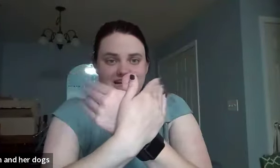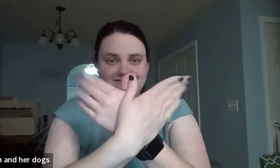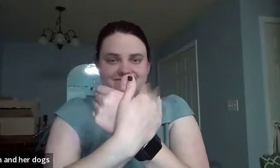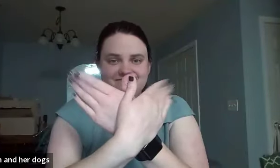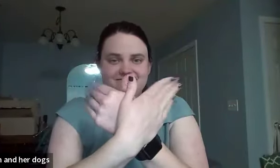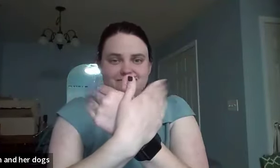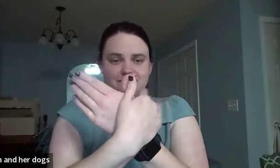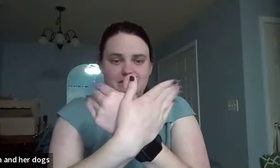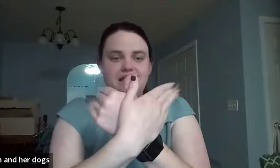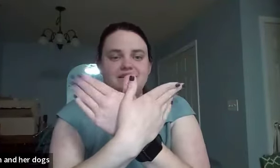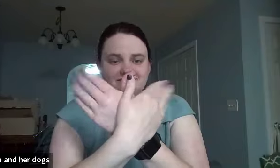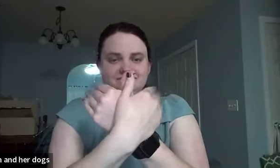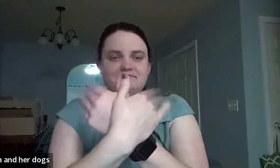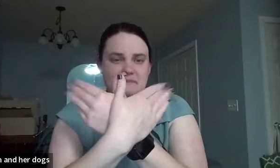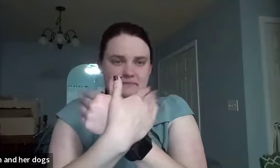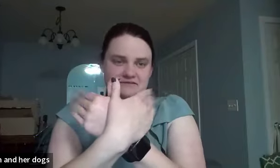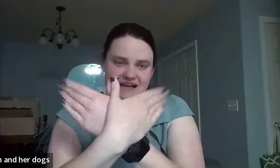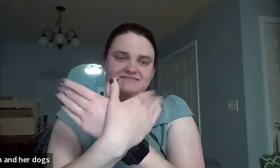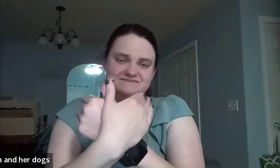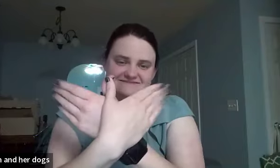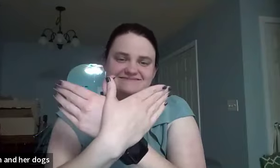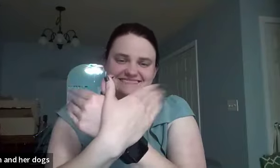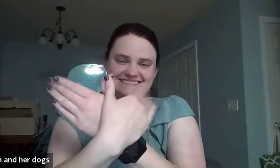butterfly. Butterfly. Butterfly.